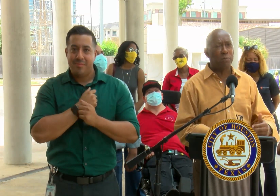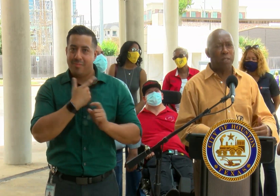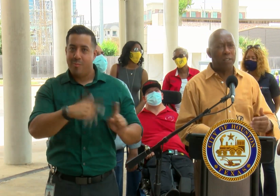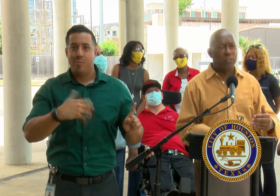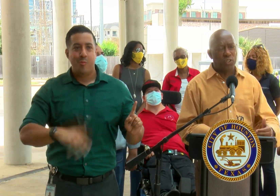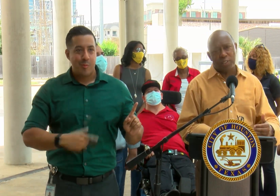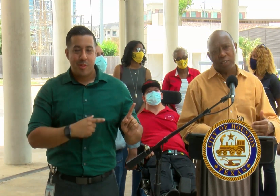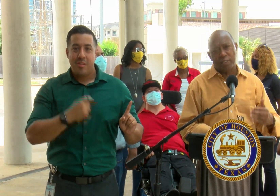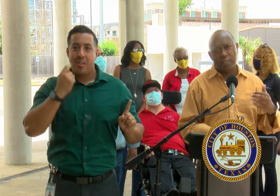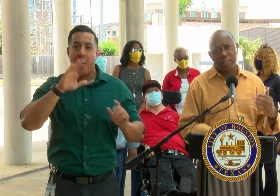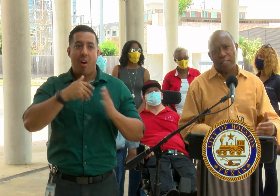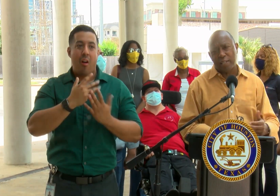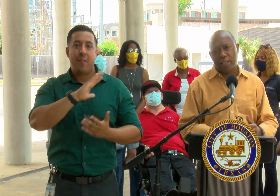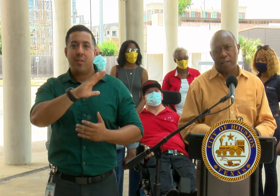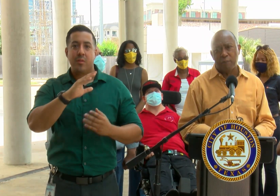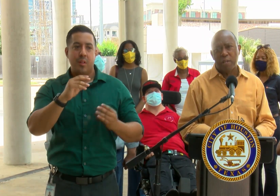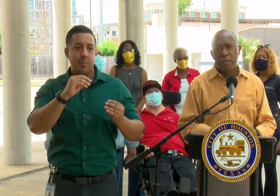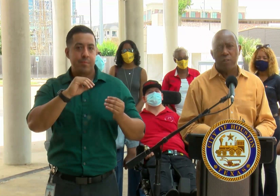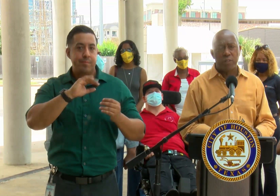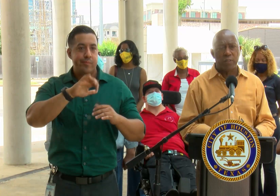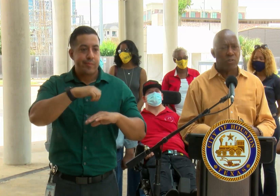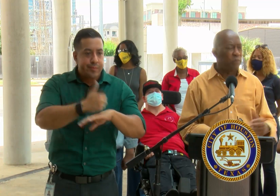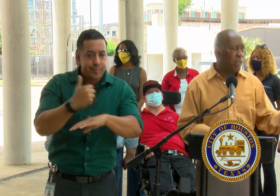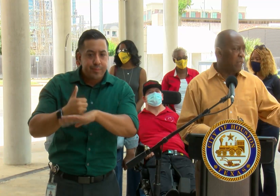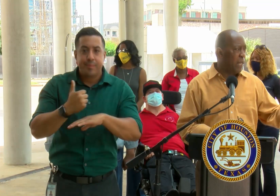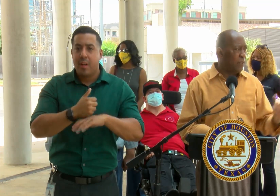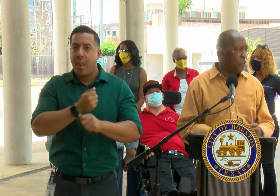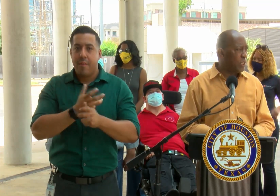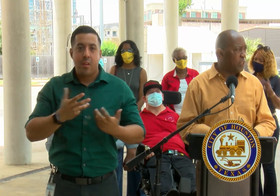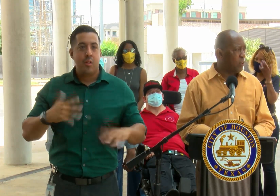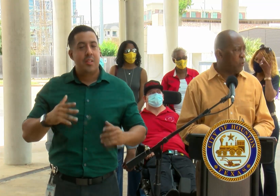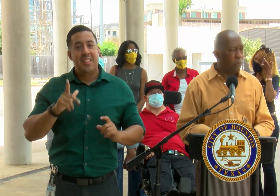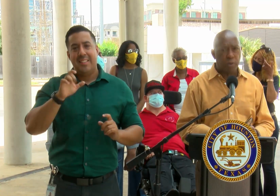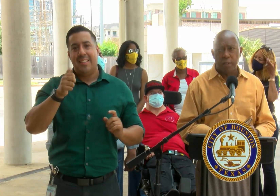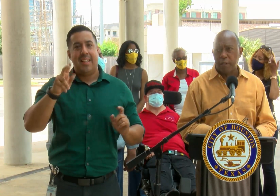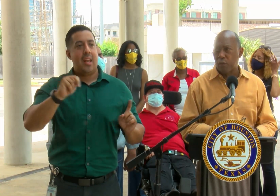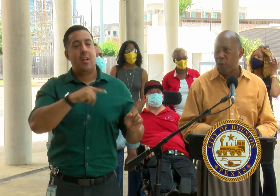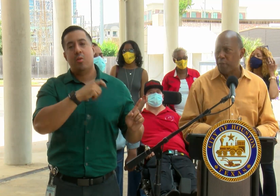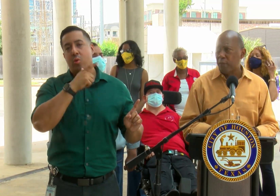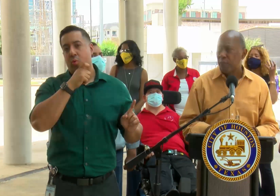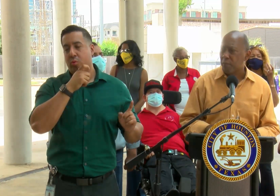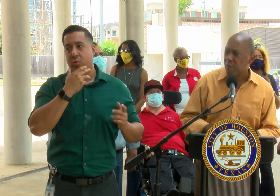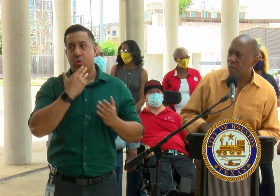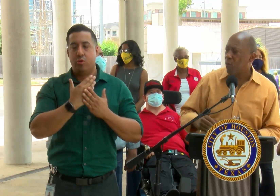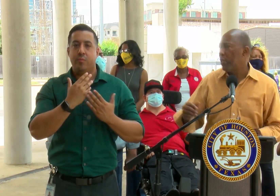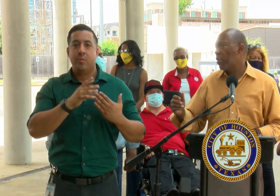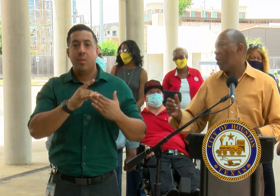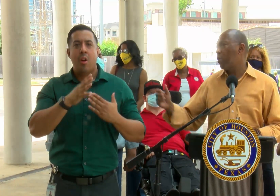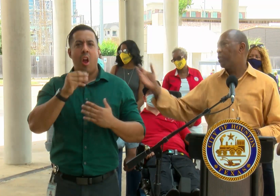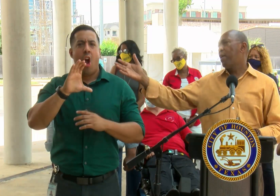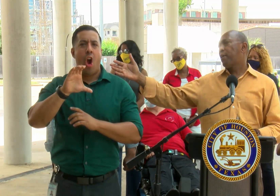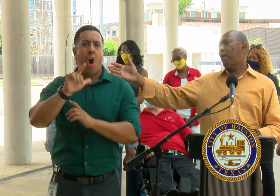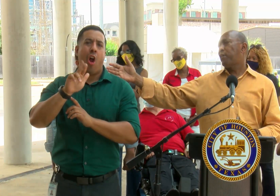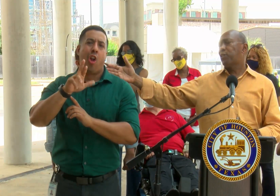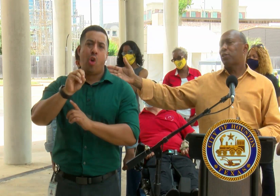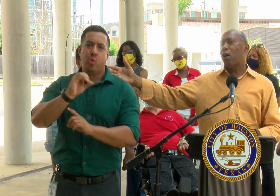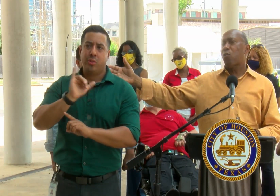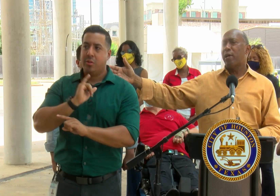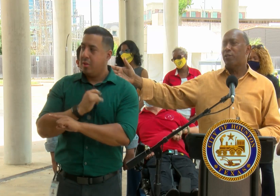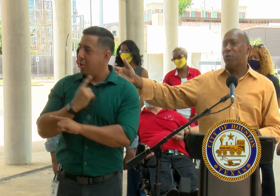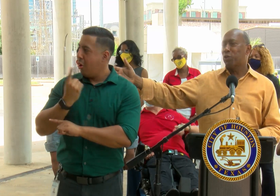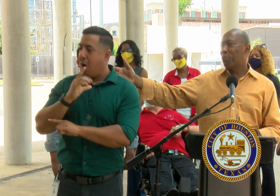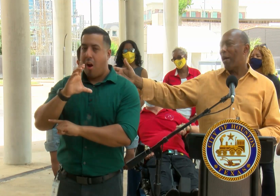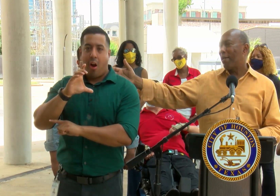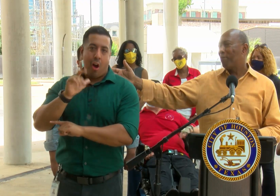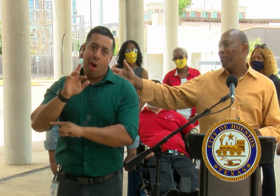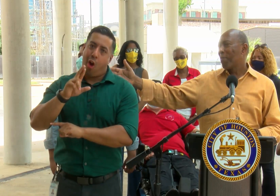comes to logistics and setting up, Leanne, just incredible. Where's Carlos? Carlos is